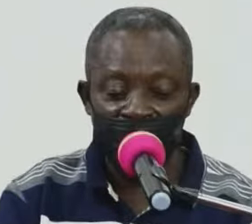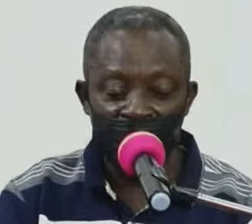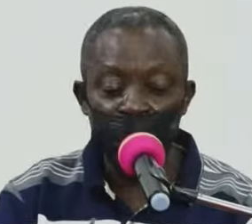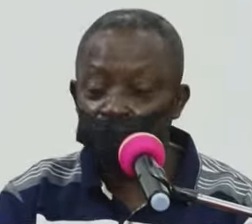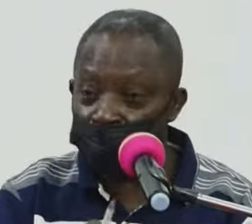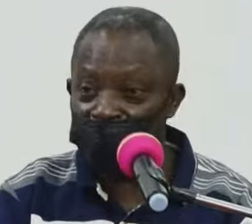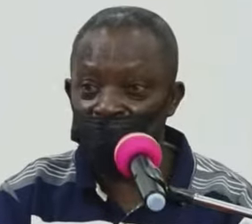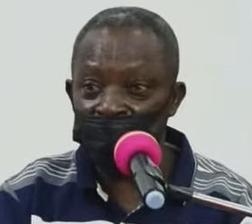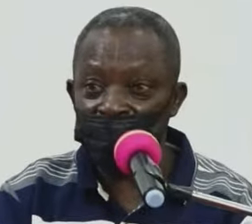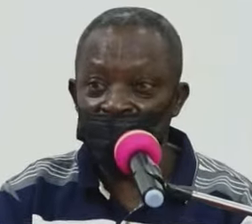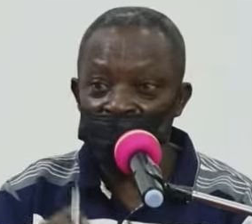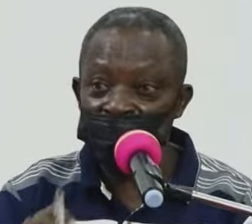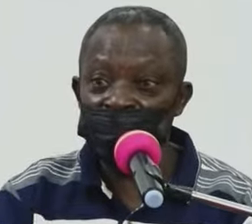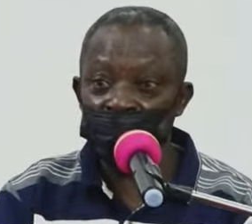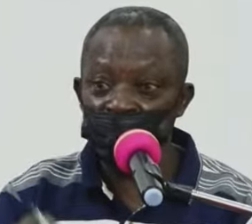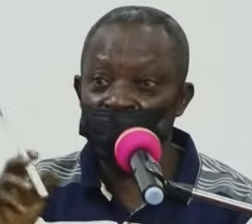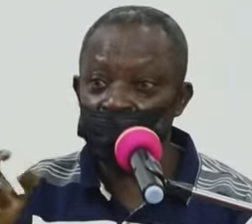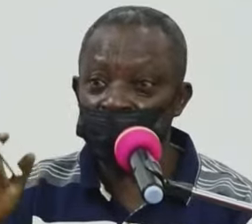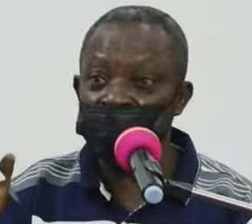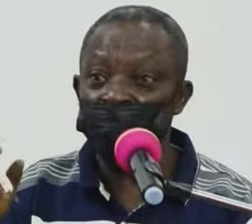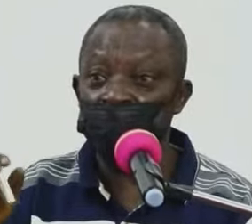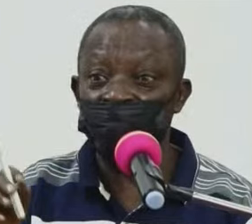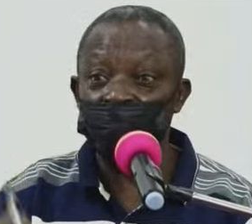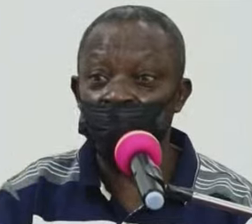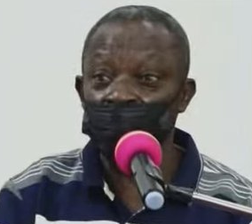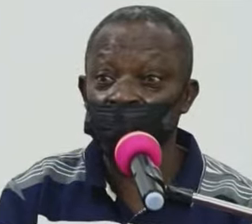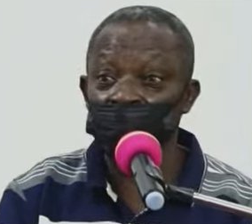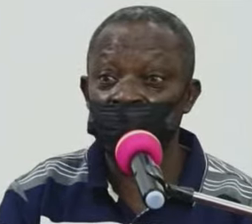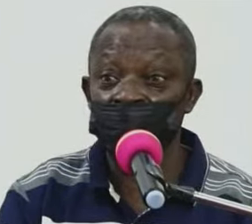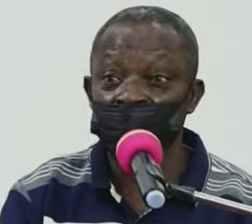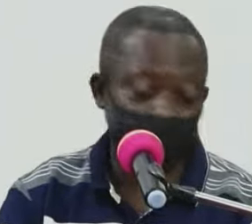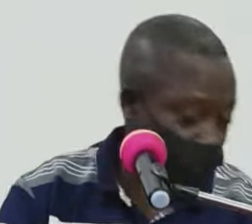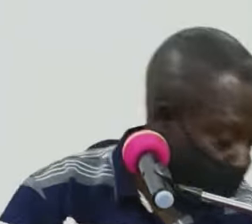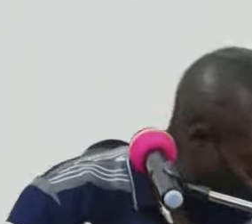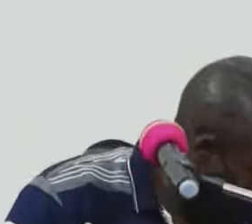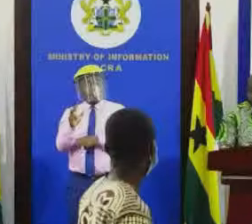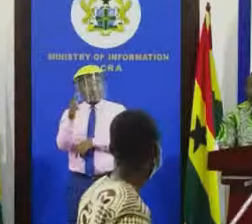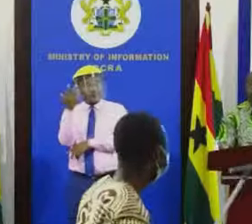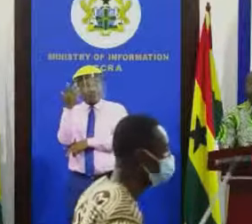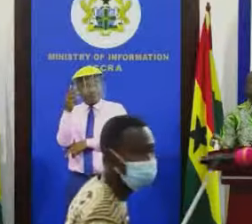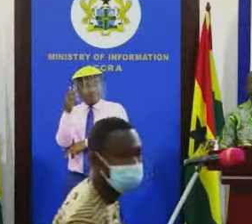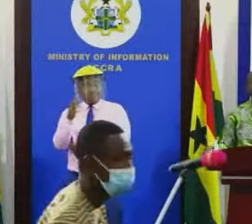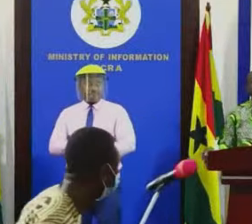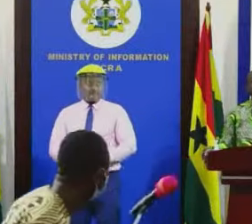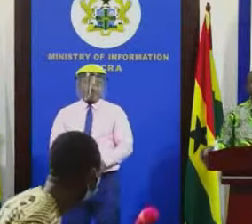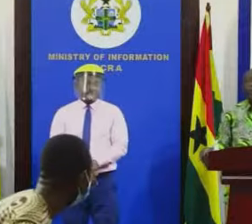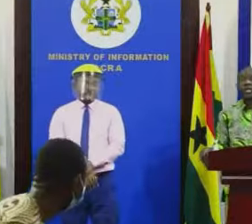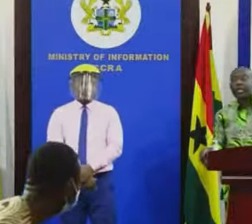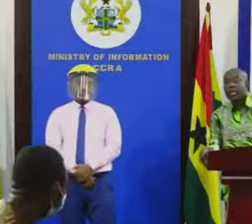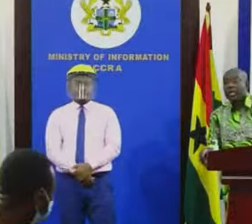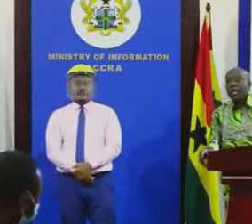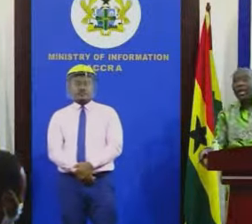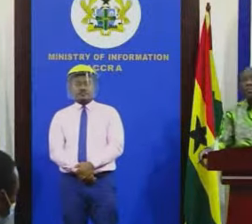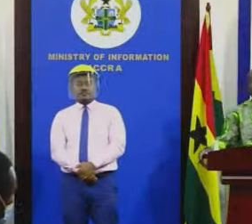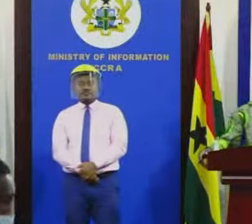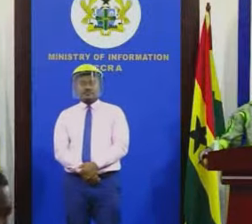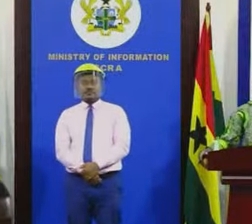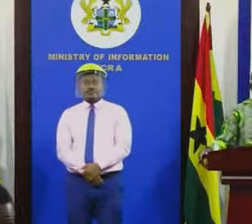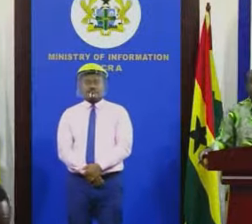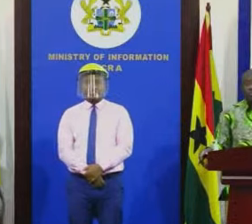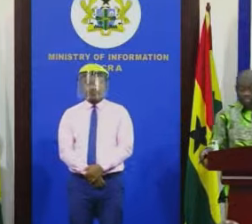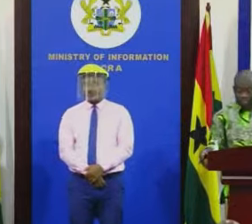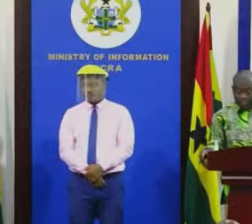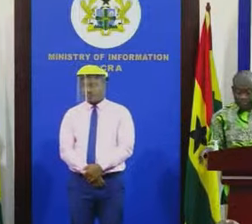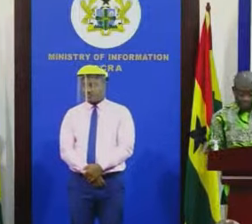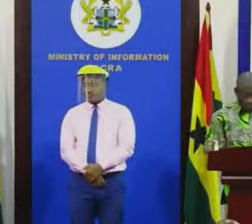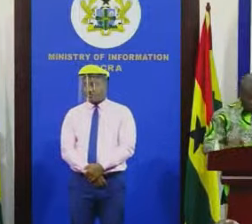incurred? And which company did the removal of the tree stumps on the water lake? Thank you very much. Thank you. All right, so we'll take...